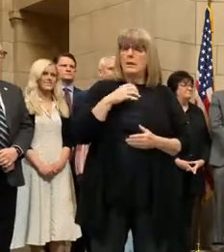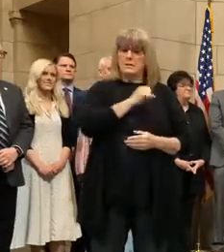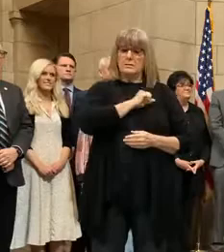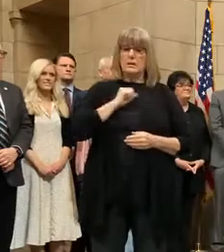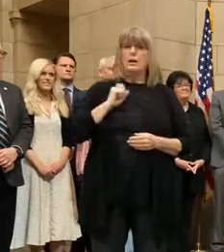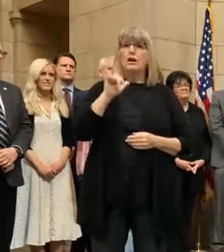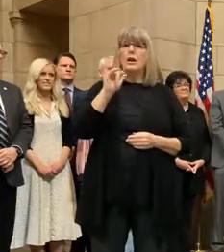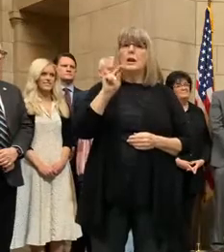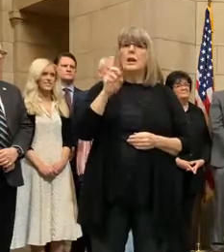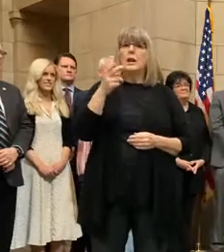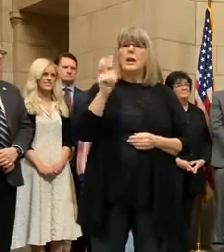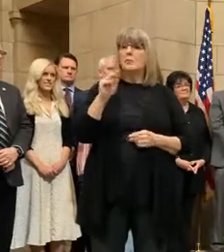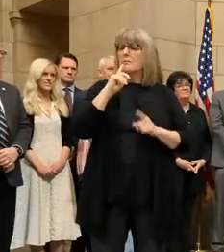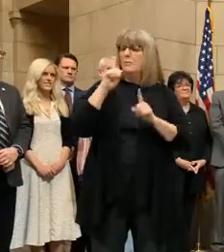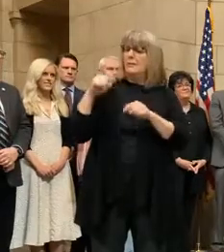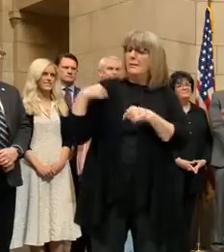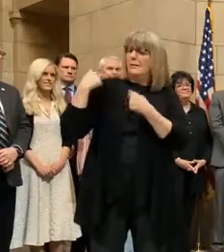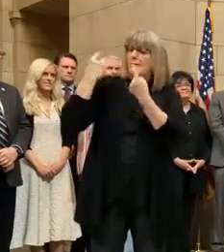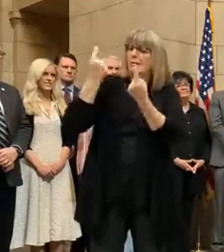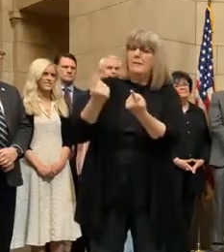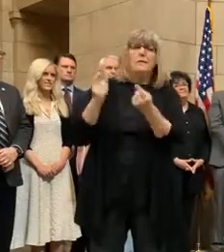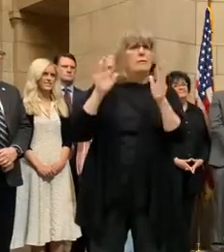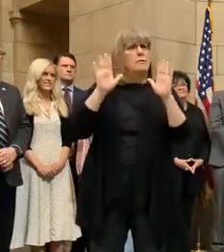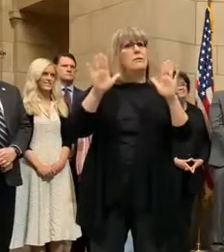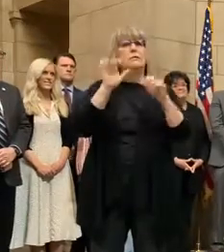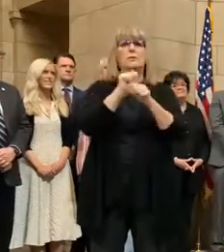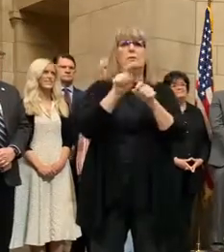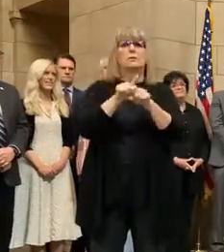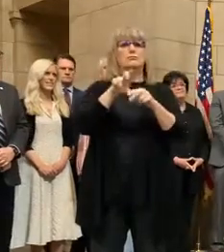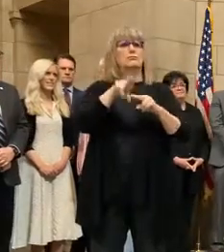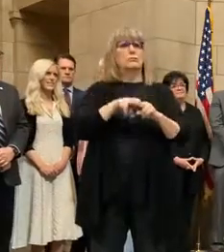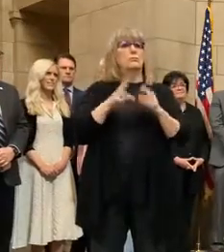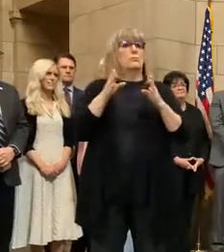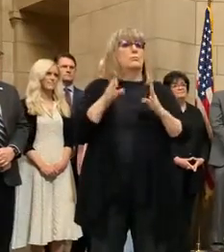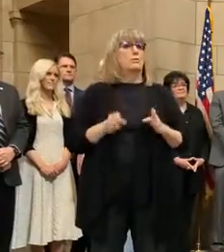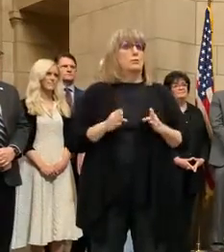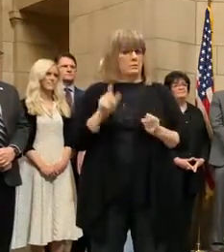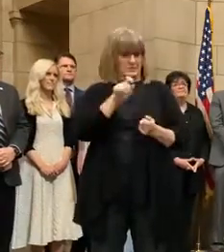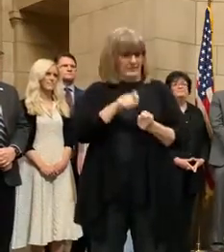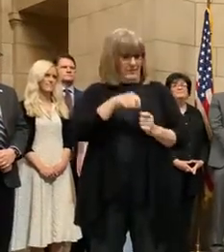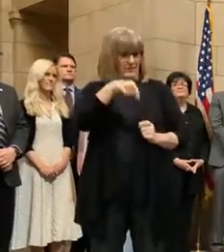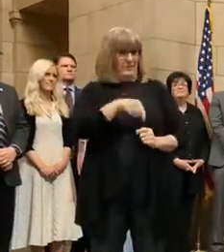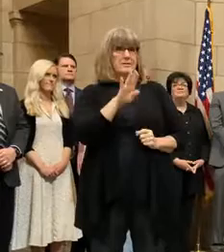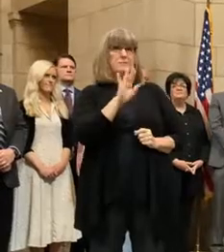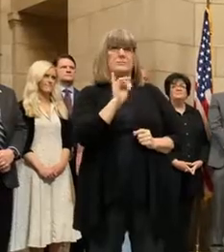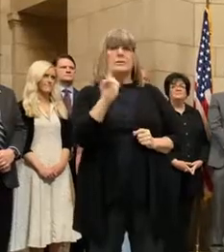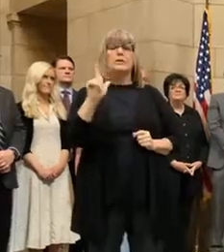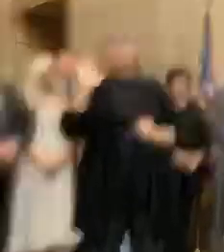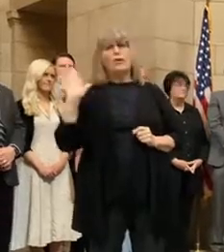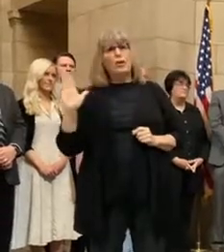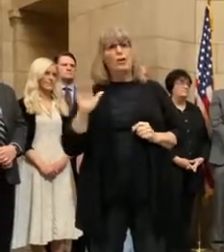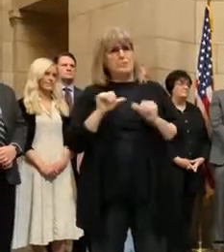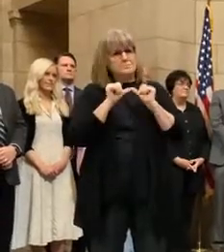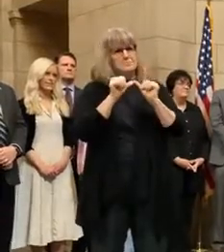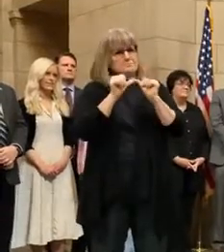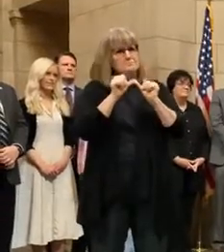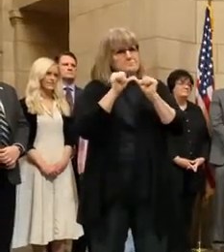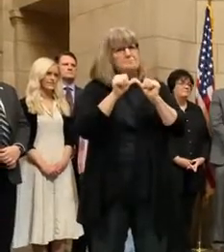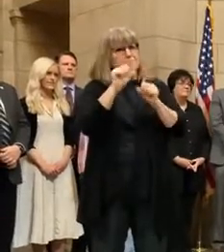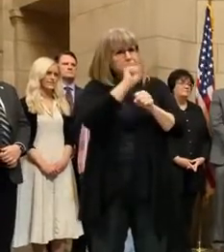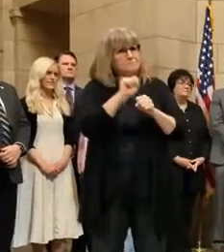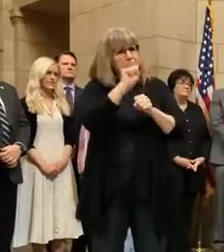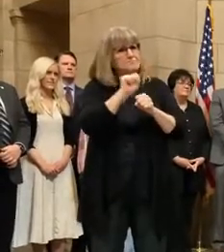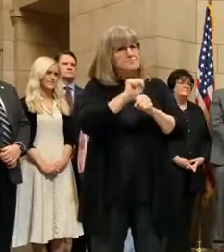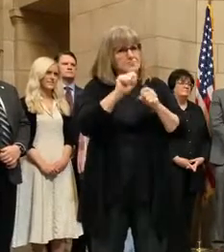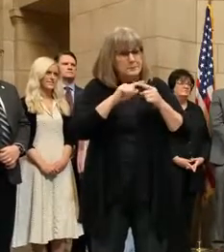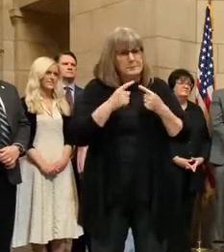again, over the last several years as Chair of the Revenue Committee, and in particular on this bill, and the tenacity that she demonstrated in